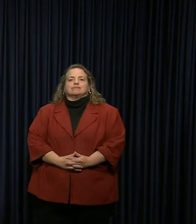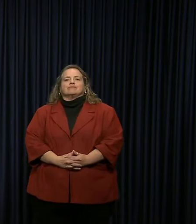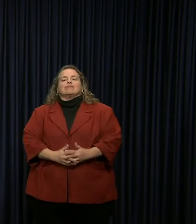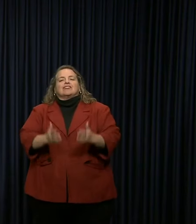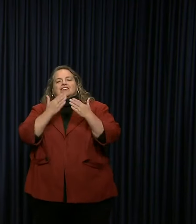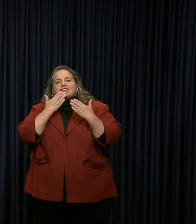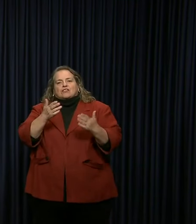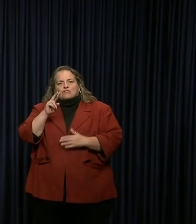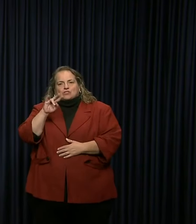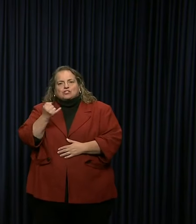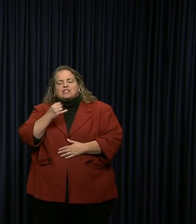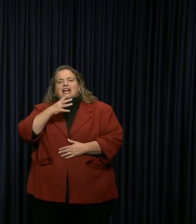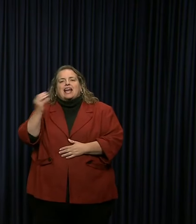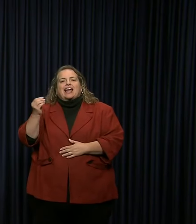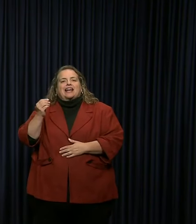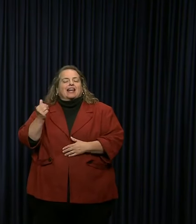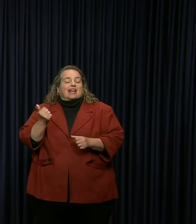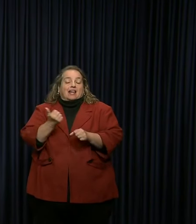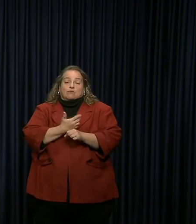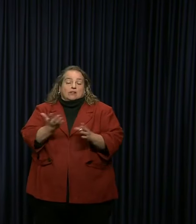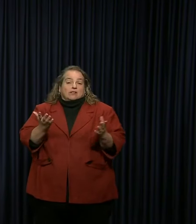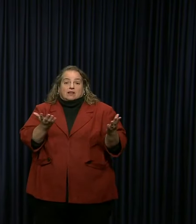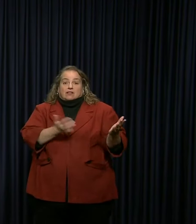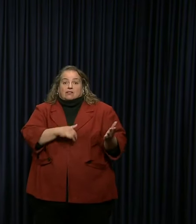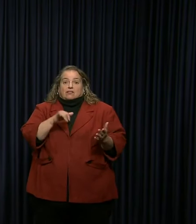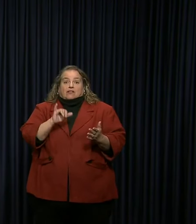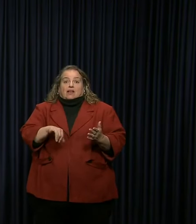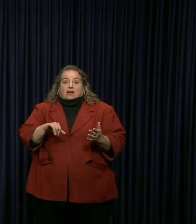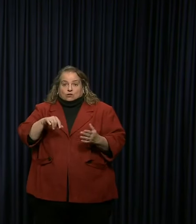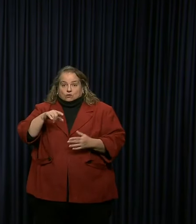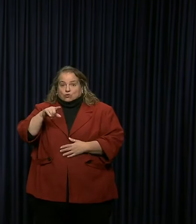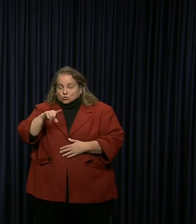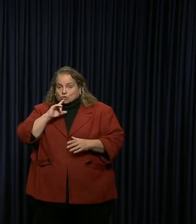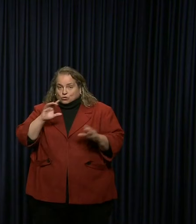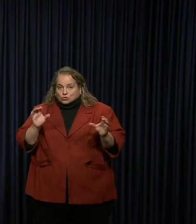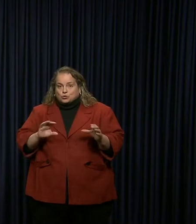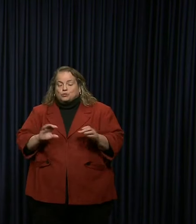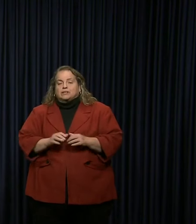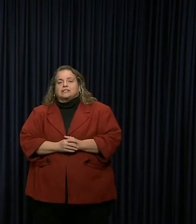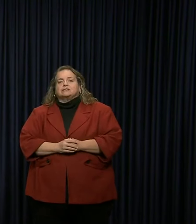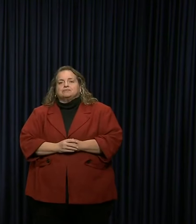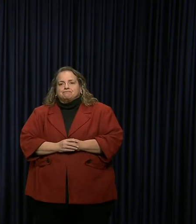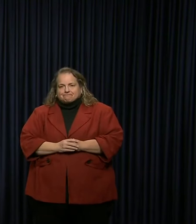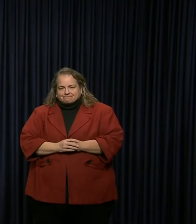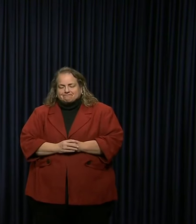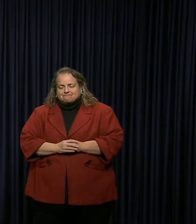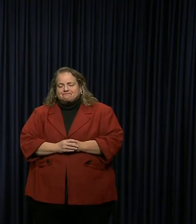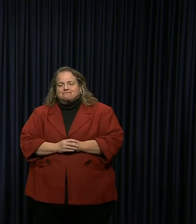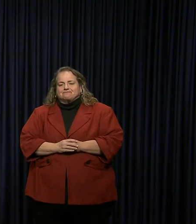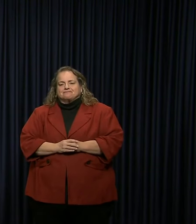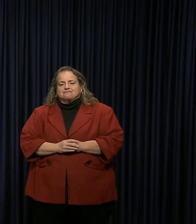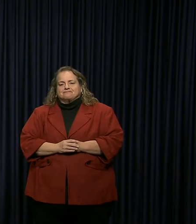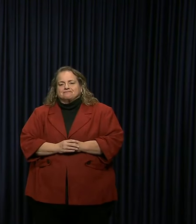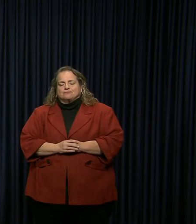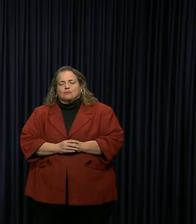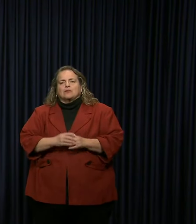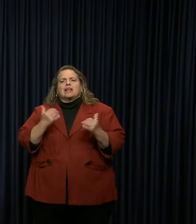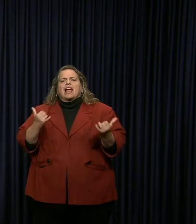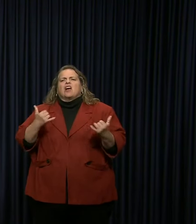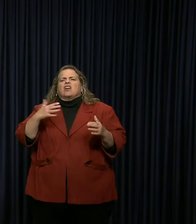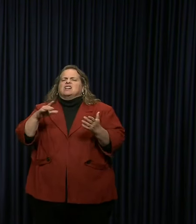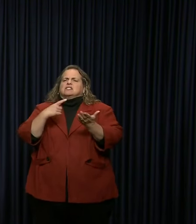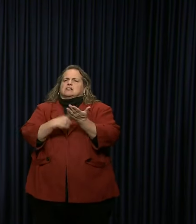Well, thank you, Virginia, and everything that you are doing. All right, let's talk about where we